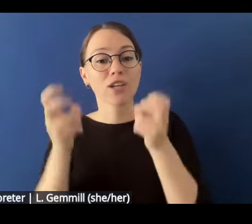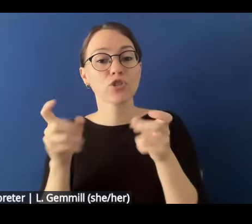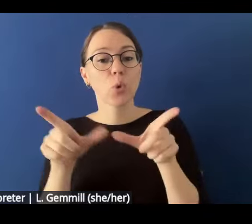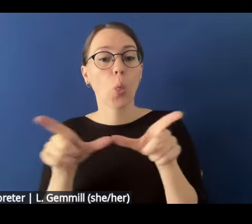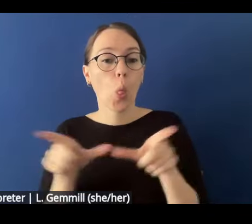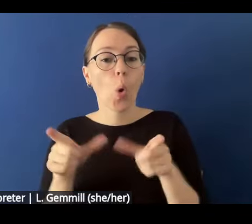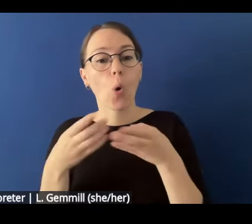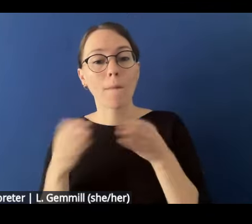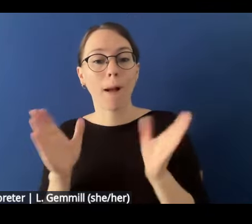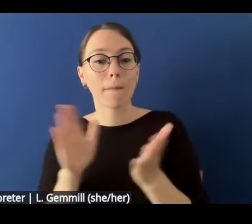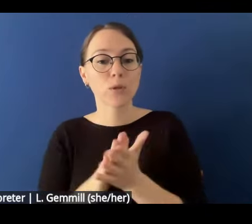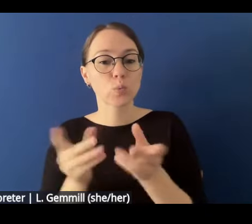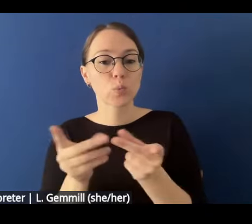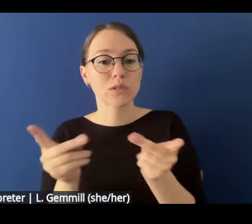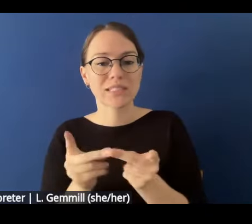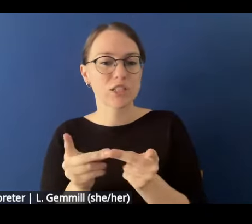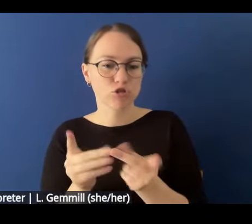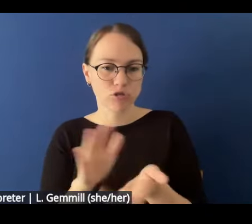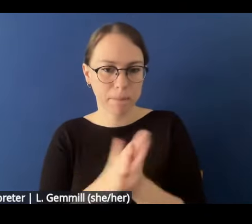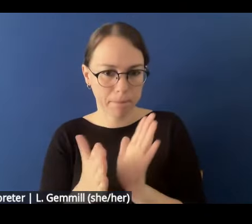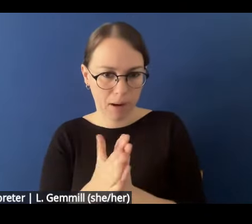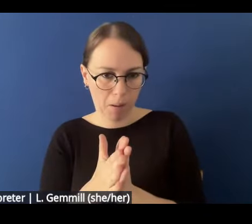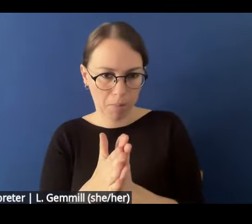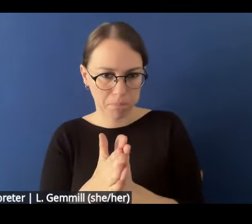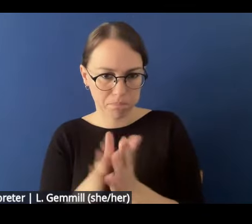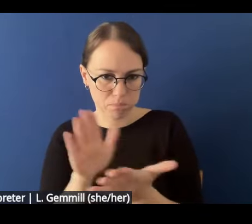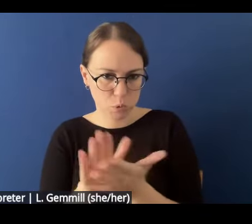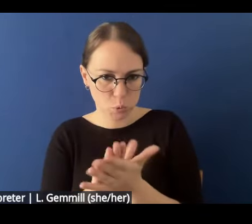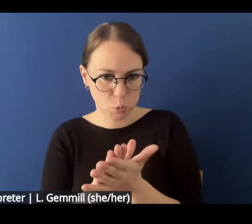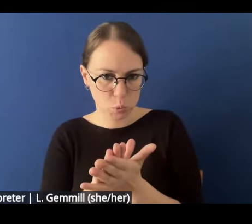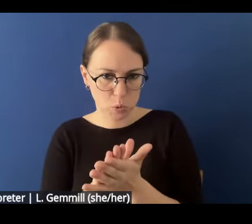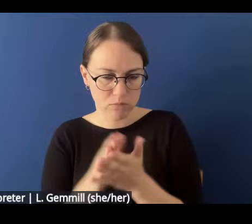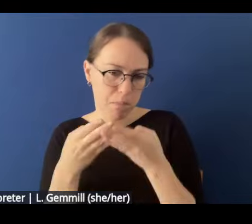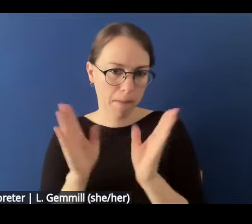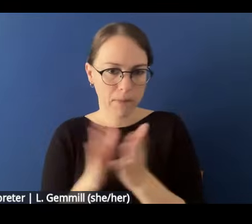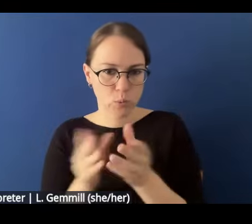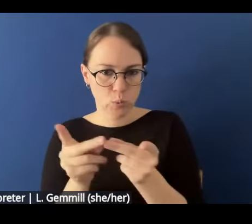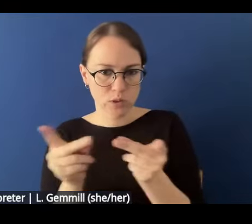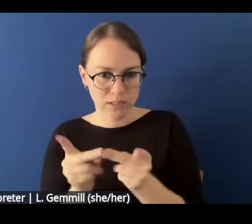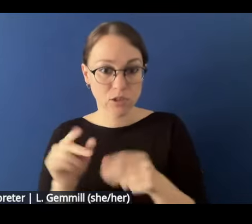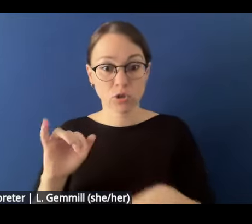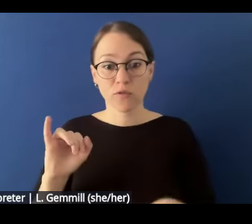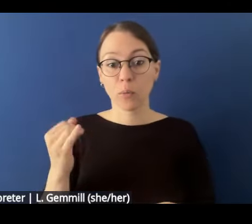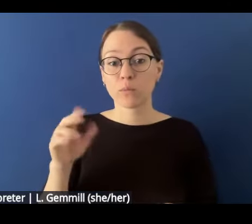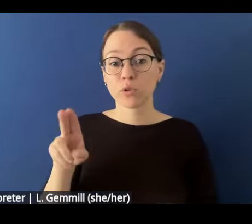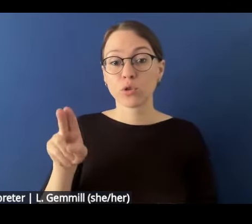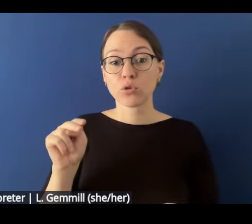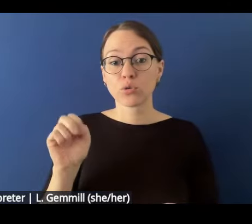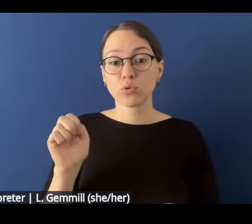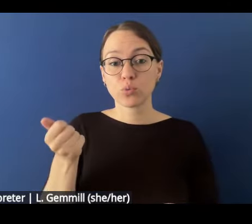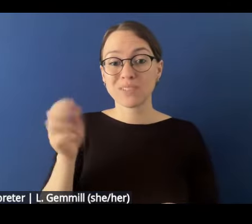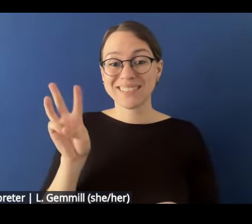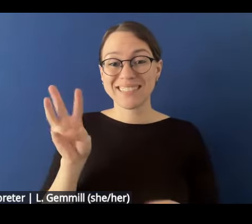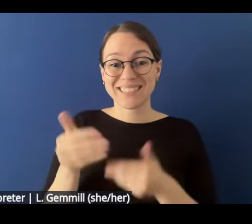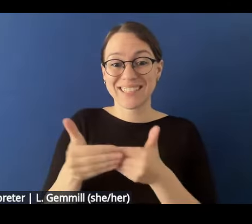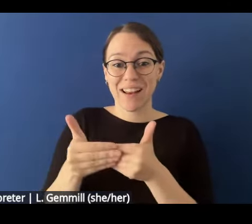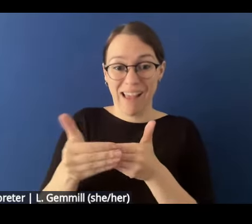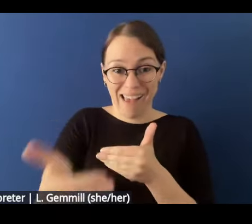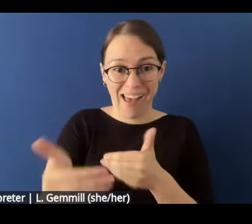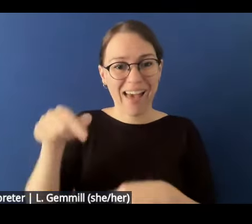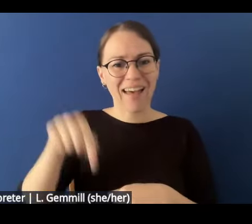June 16th on, the only proposal before the board and the Bureau was a proposed constitutional amendment that referenced local